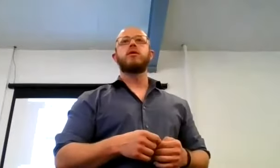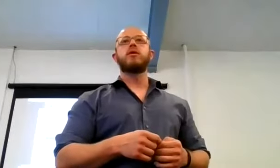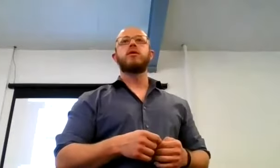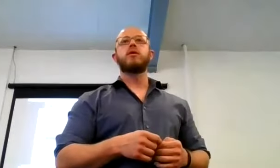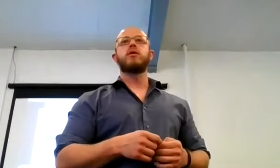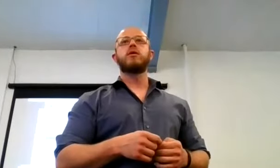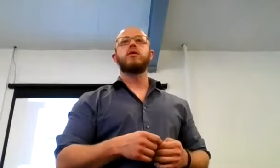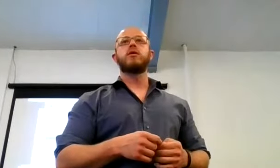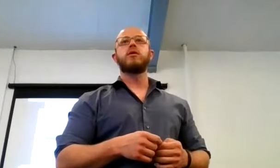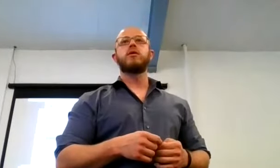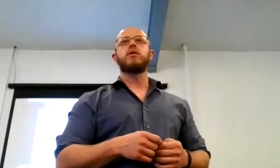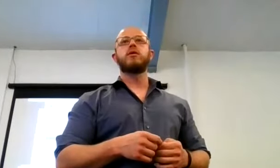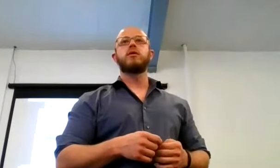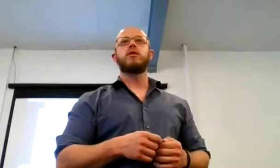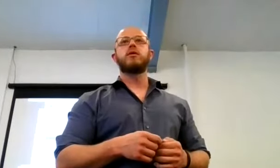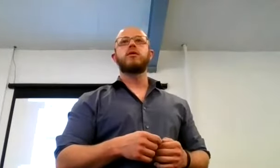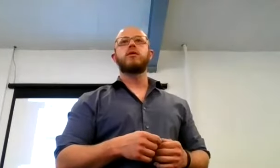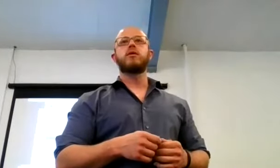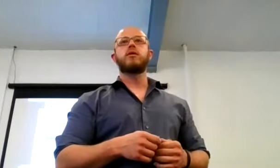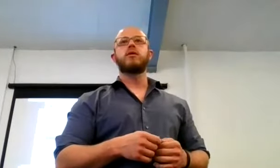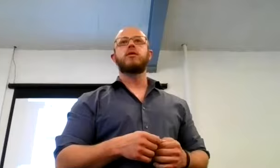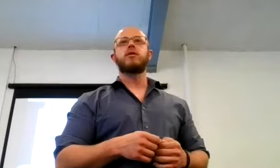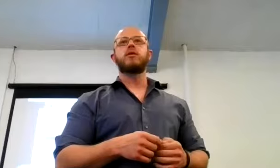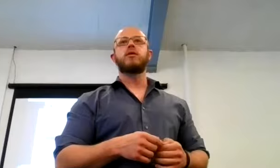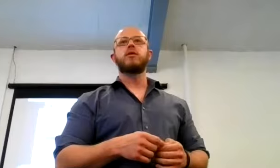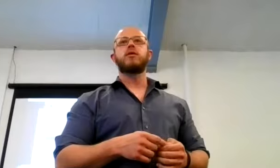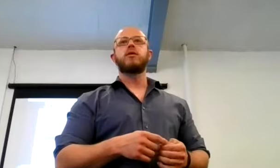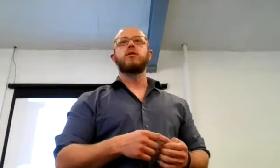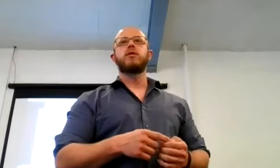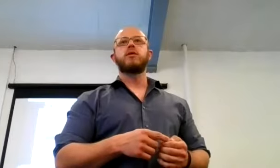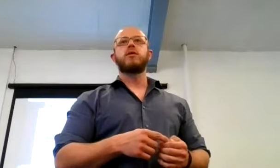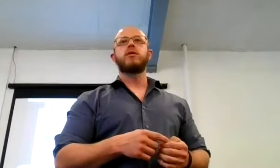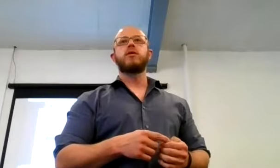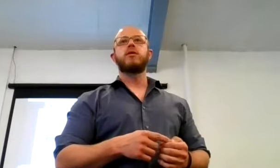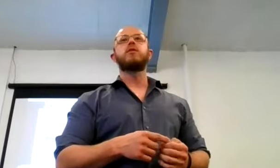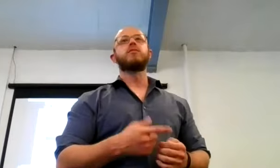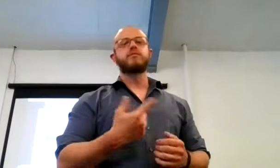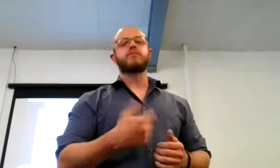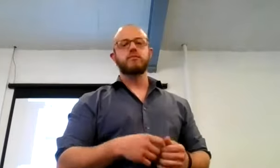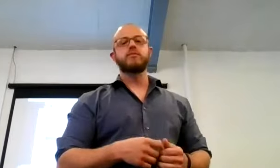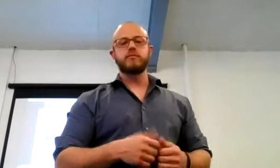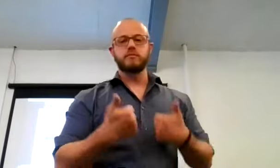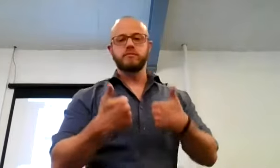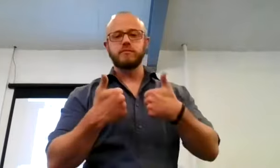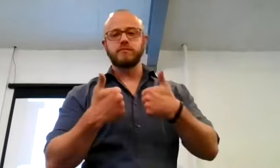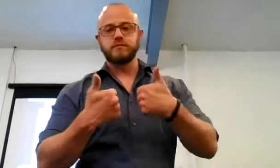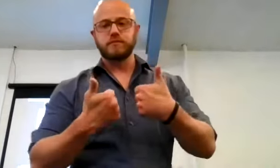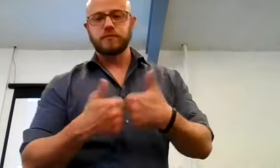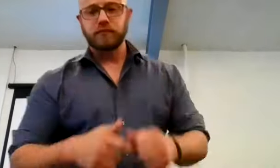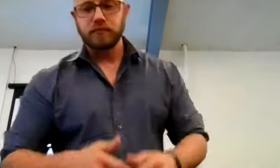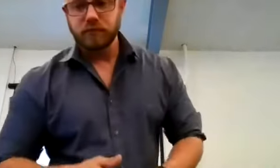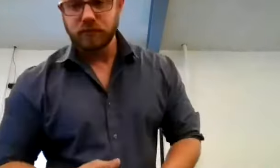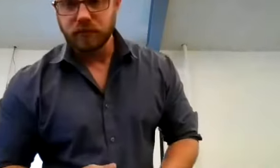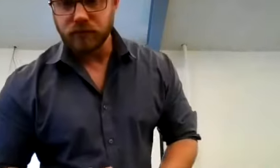be posted on social media, but if you want your own link, you have to email and ask for that. Okay?